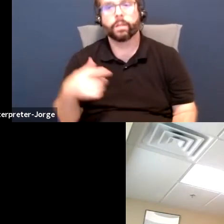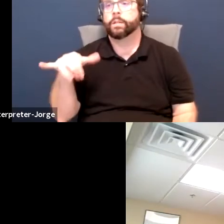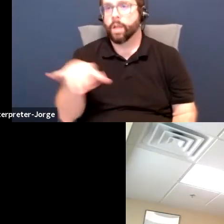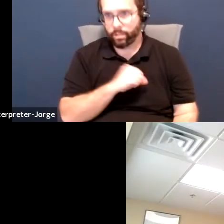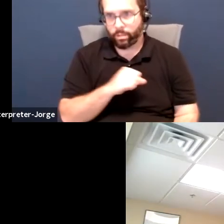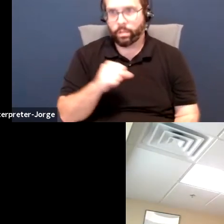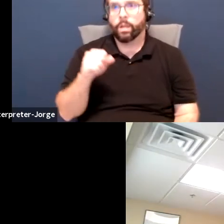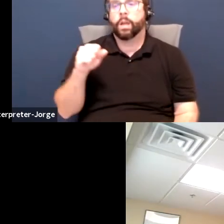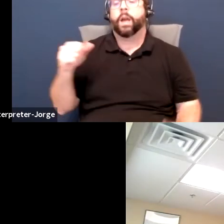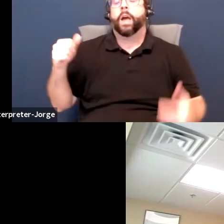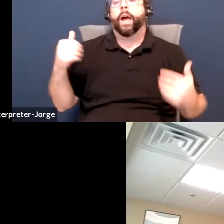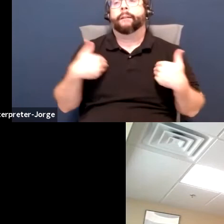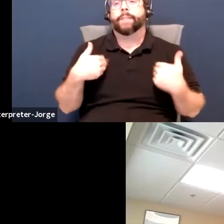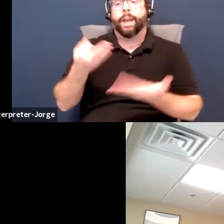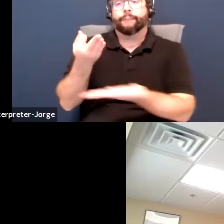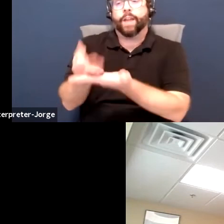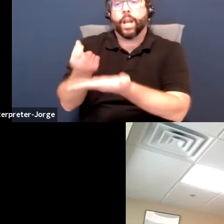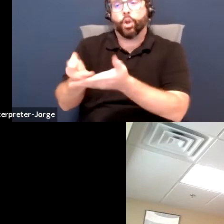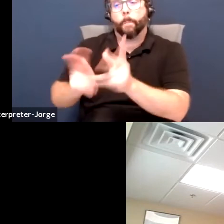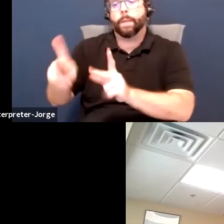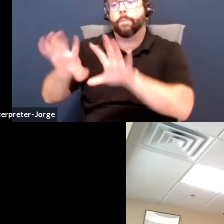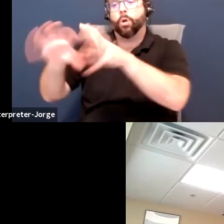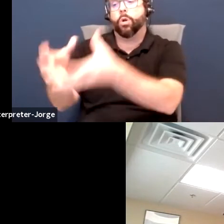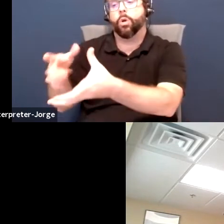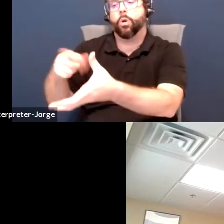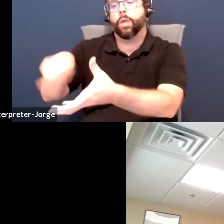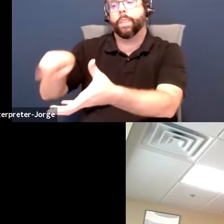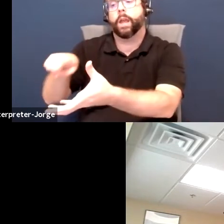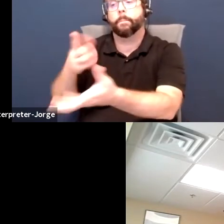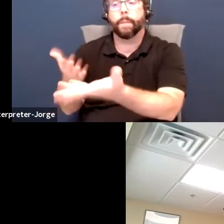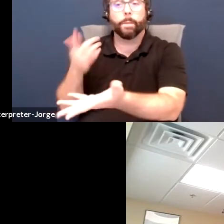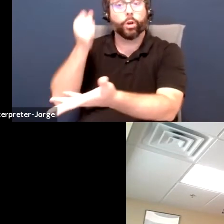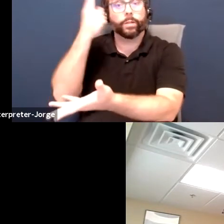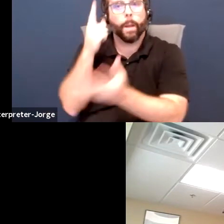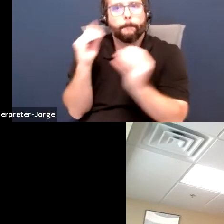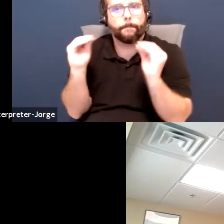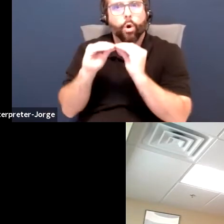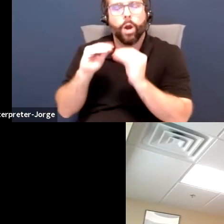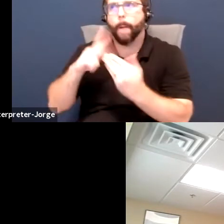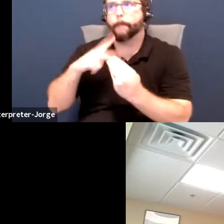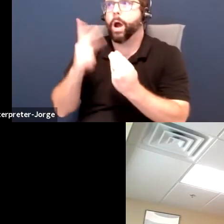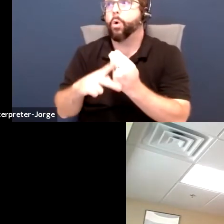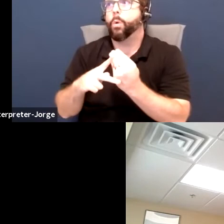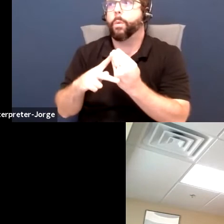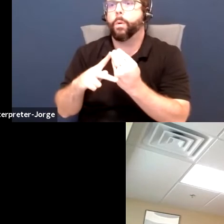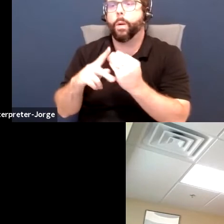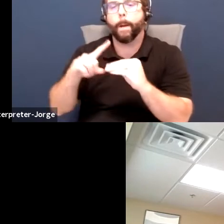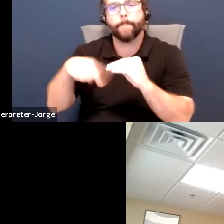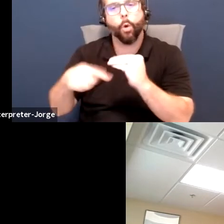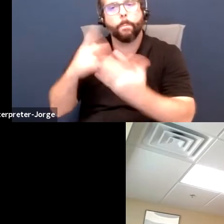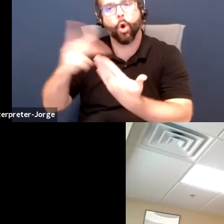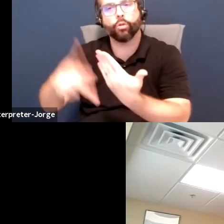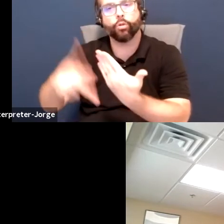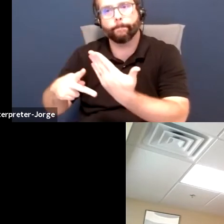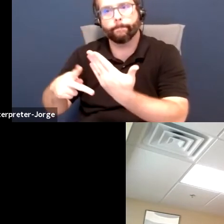having financial folks that understand a little bit about programming, and programming folks having a little bit of understanding